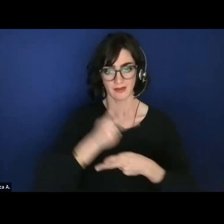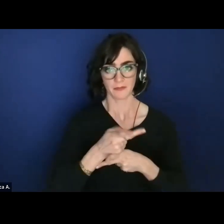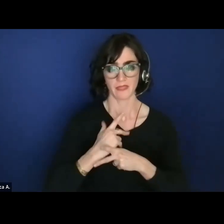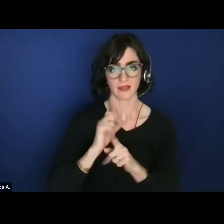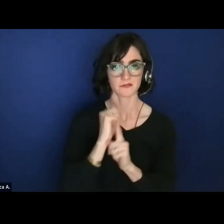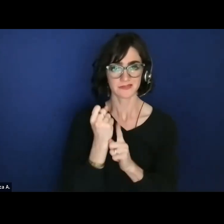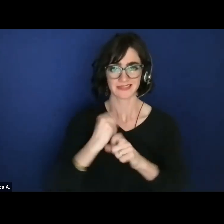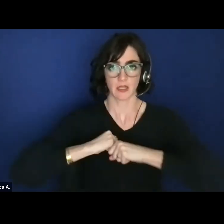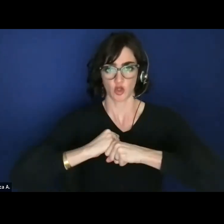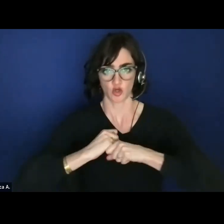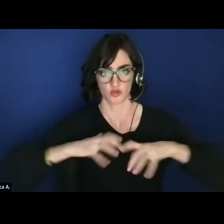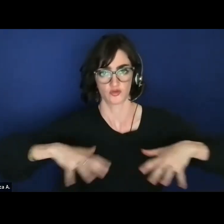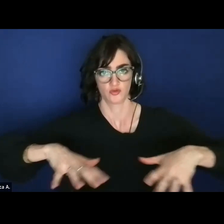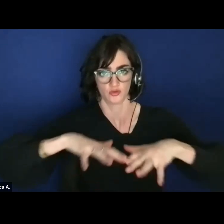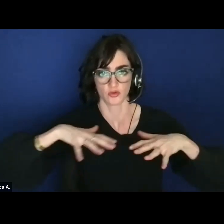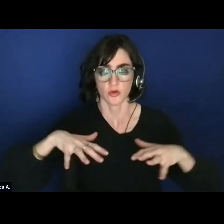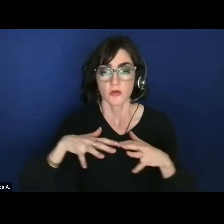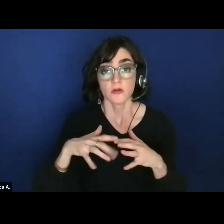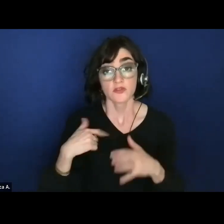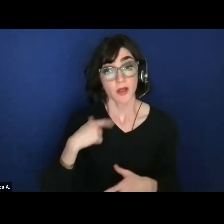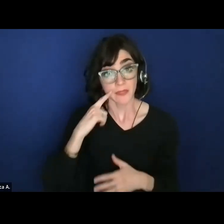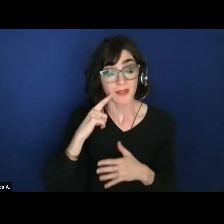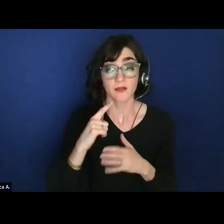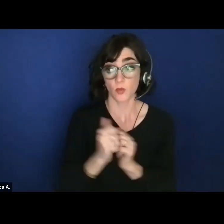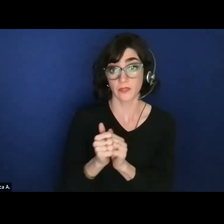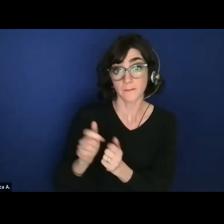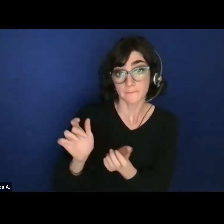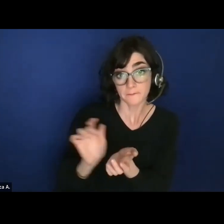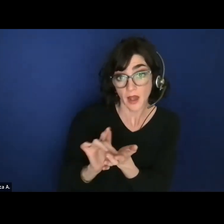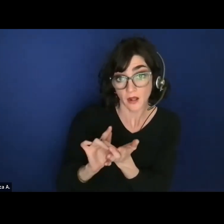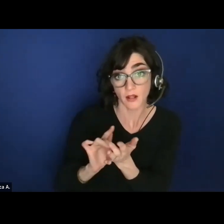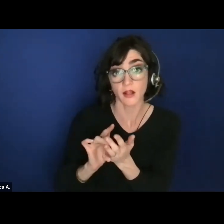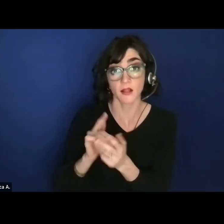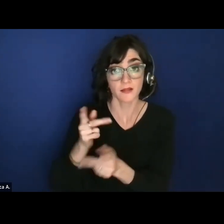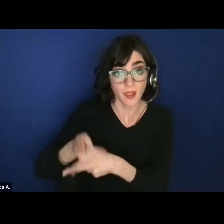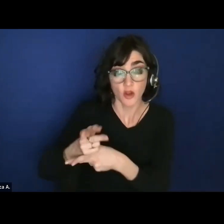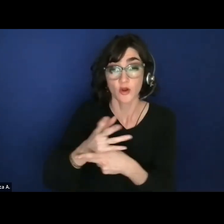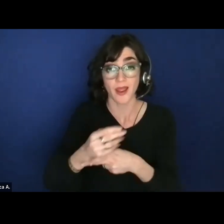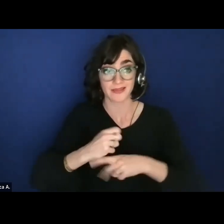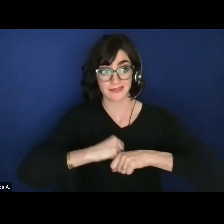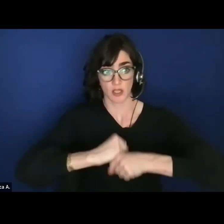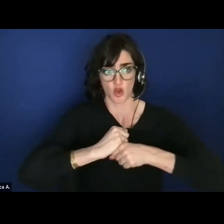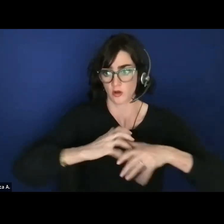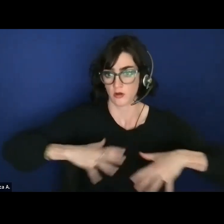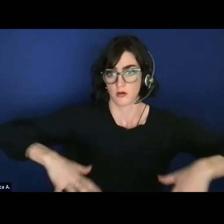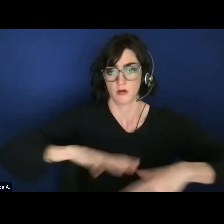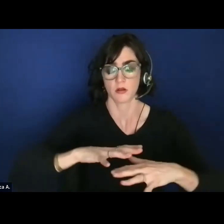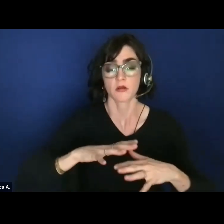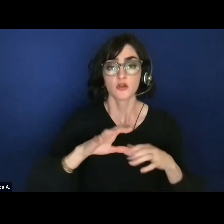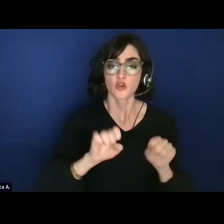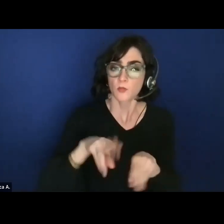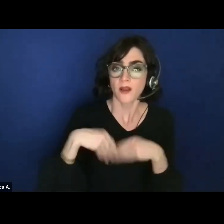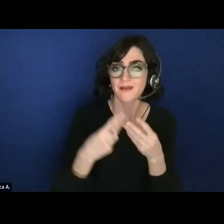do think they should be looked on between the medical and securing, you know, that may be some extra support for a behavioral health